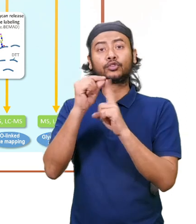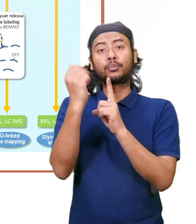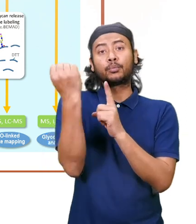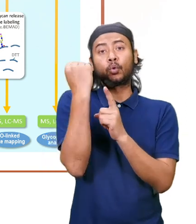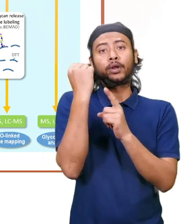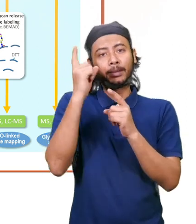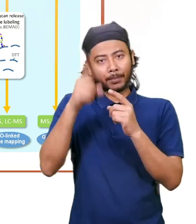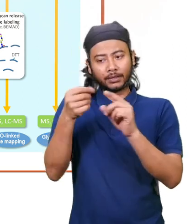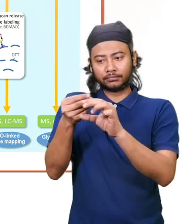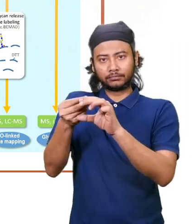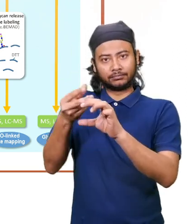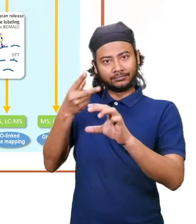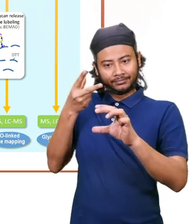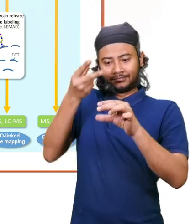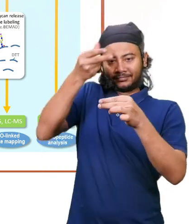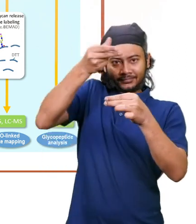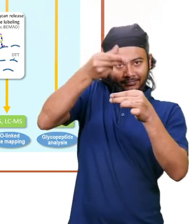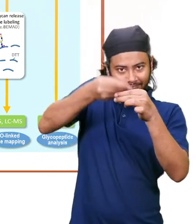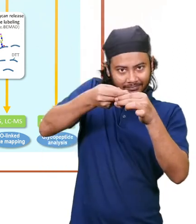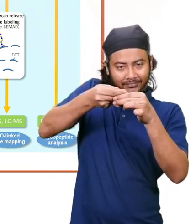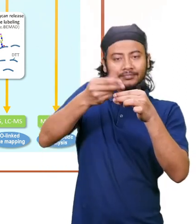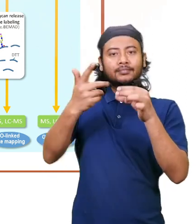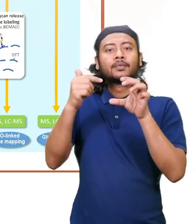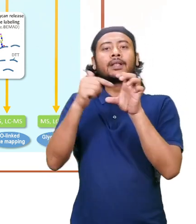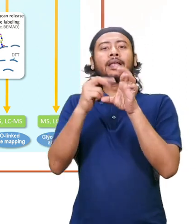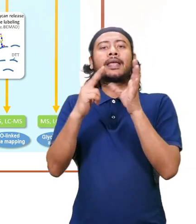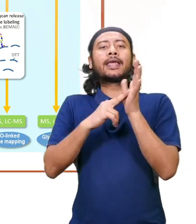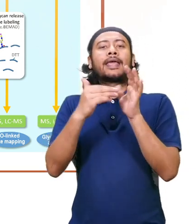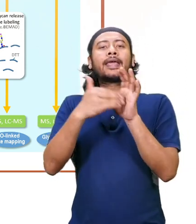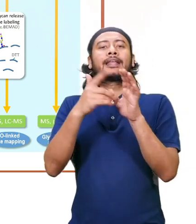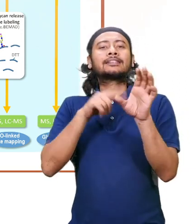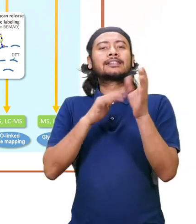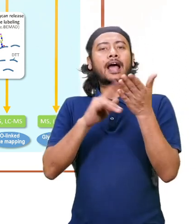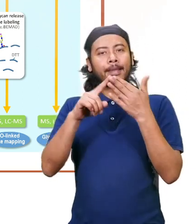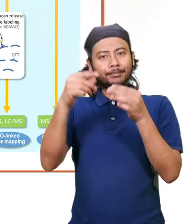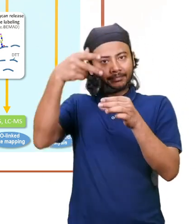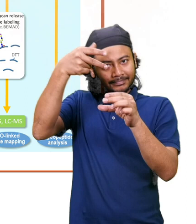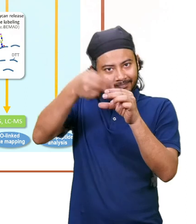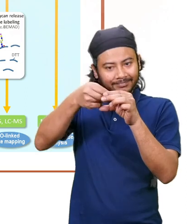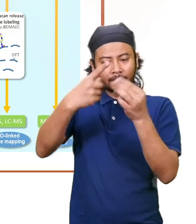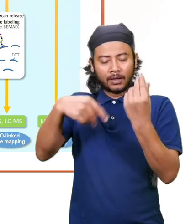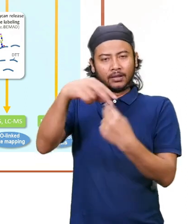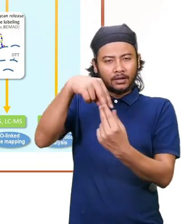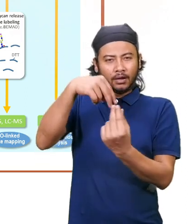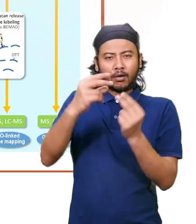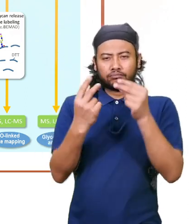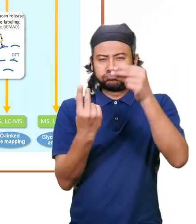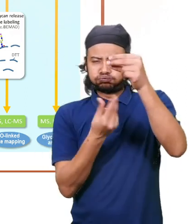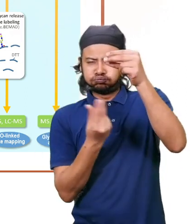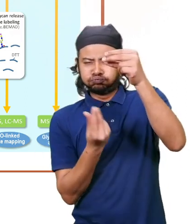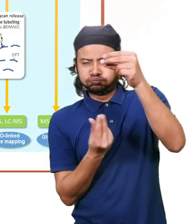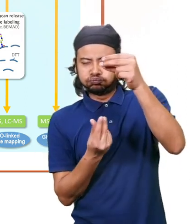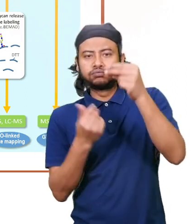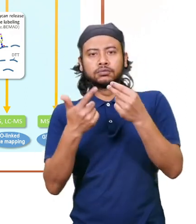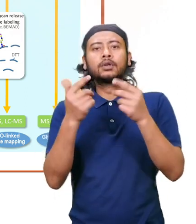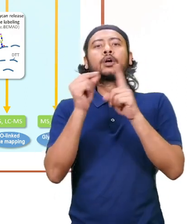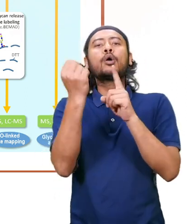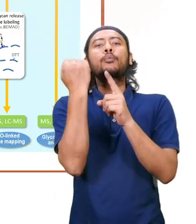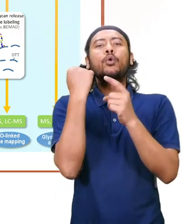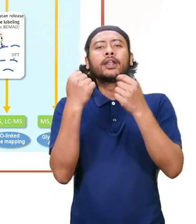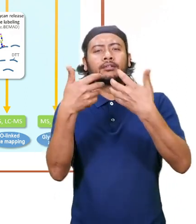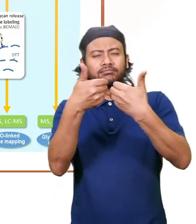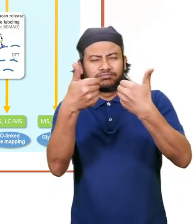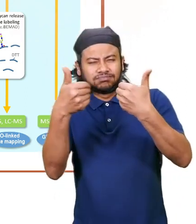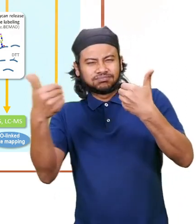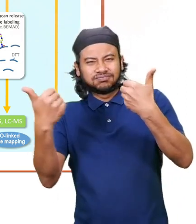see that the proteins will be denatured, as I mentioned earlier, then digested to several small